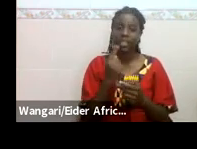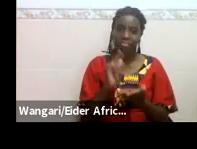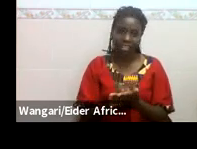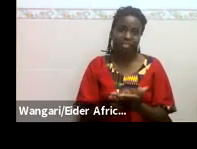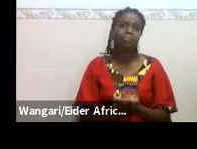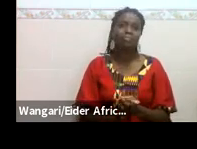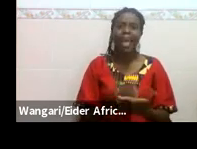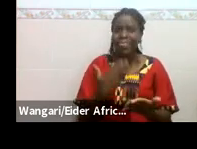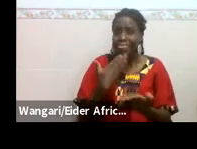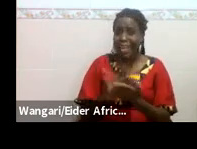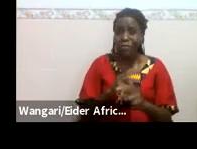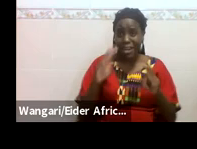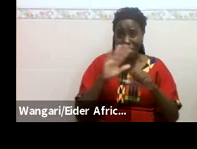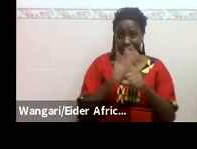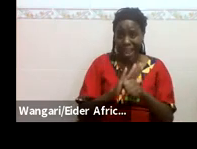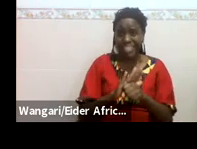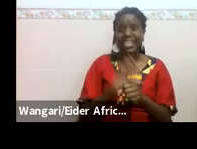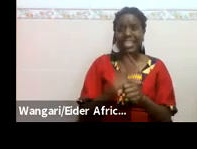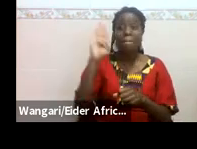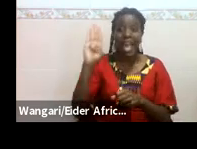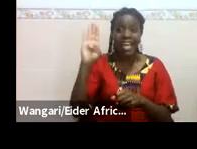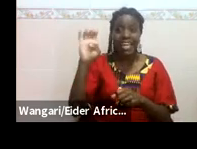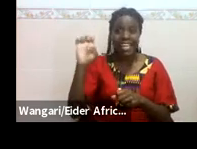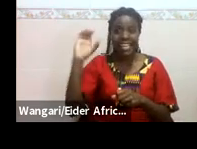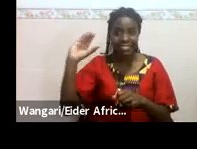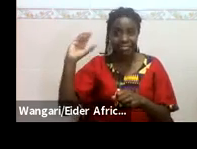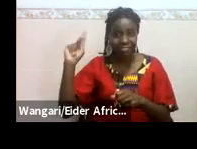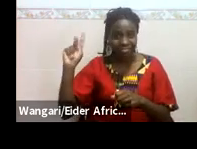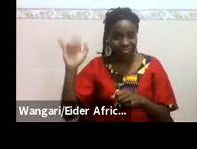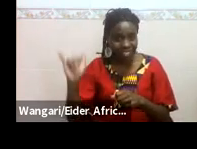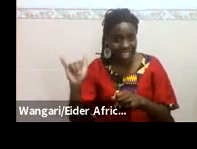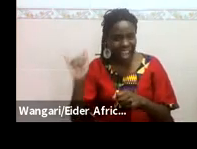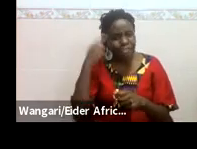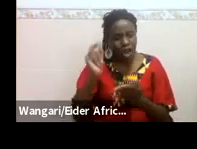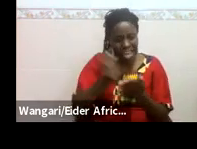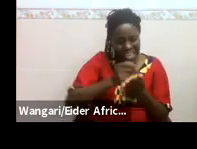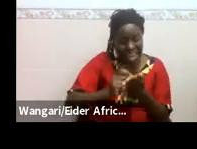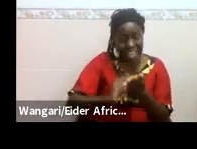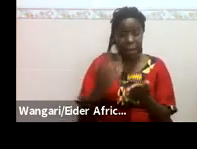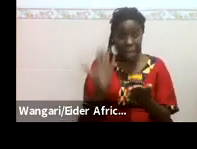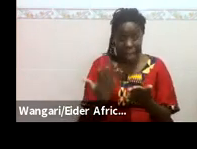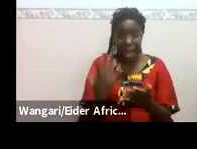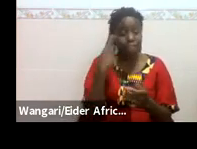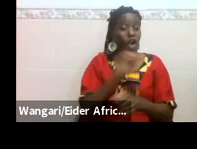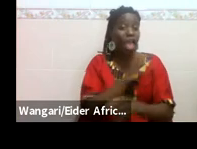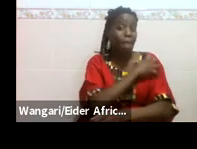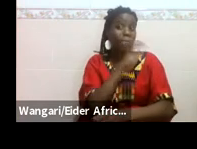Thank you very much, Becky, for not just writing an article that is empowering, but even for